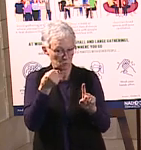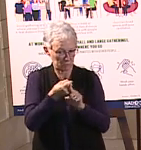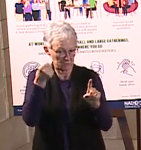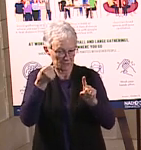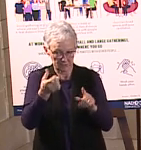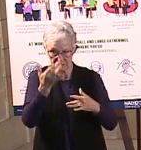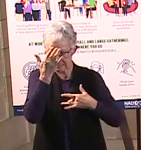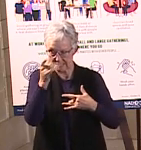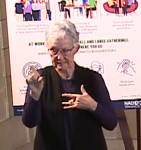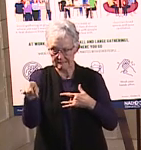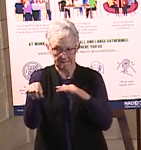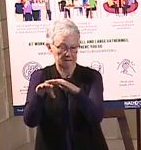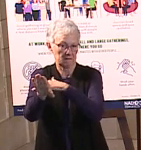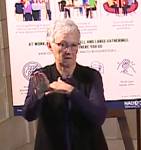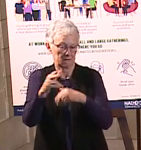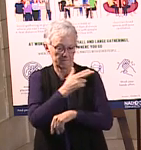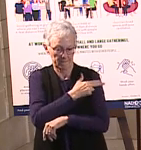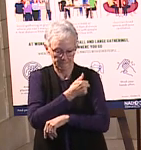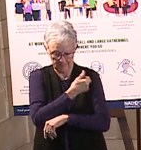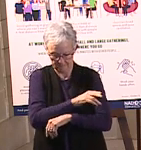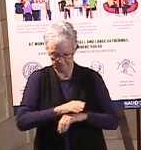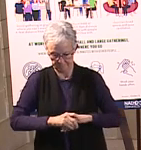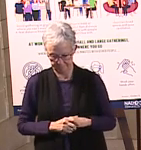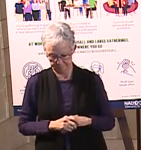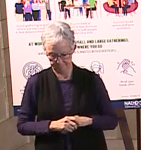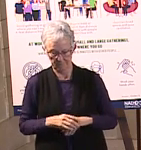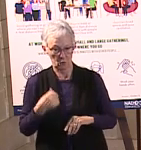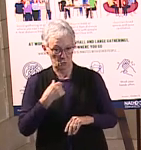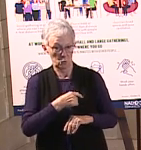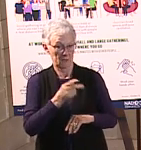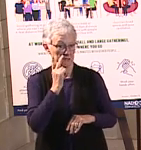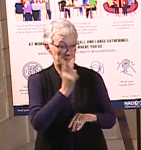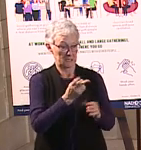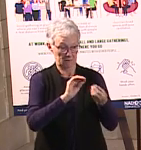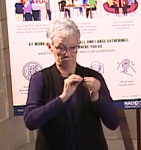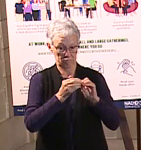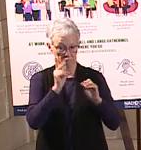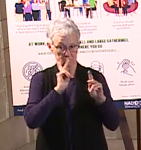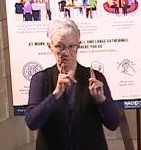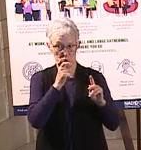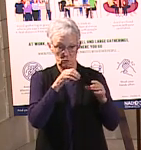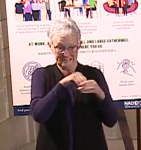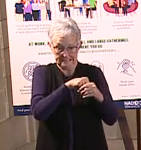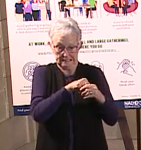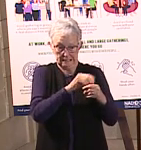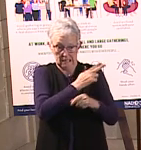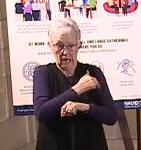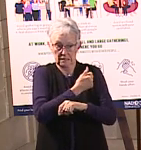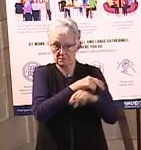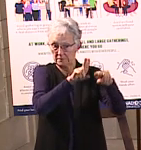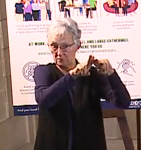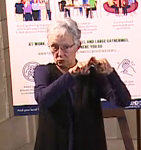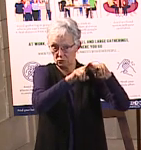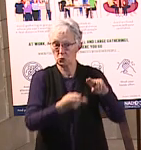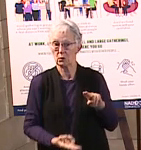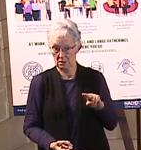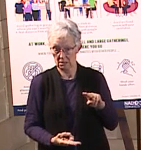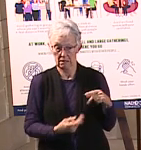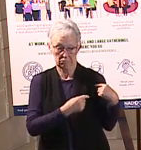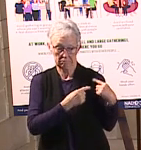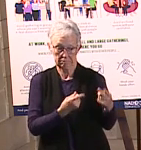seen our hospitalizations go down over the course of the last 10 days to 2